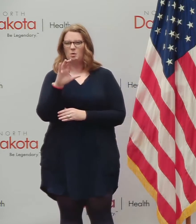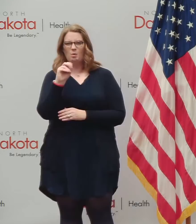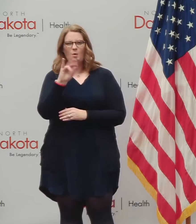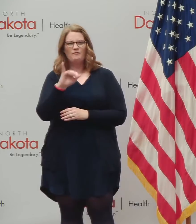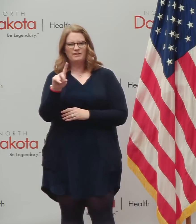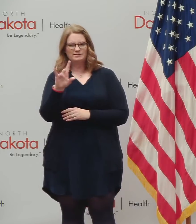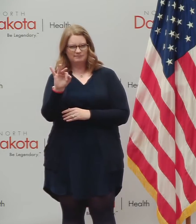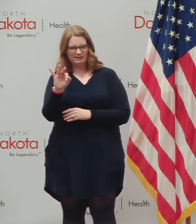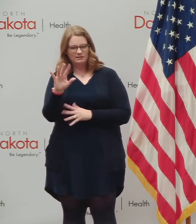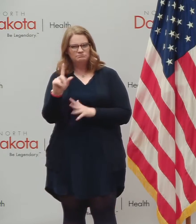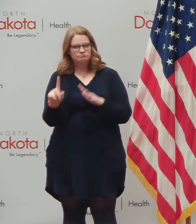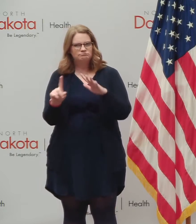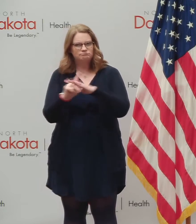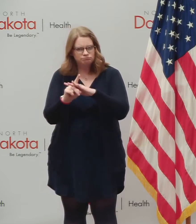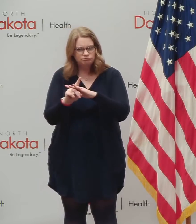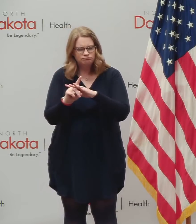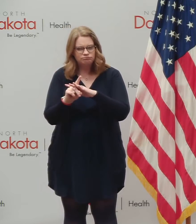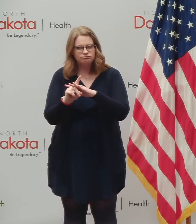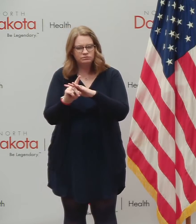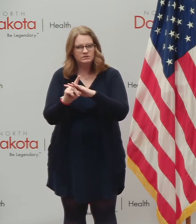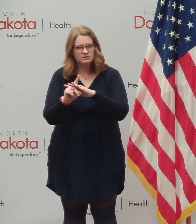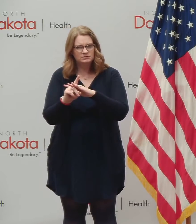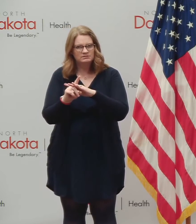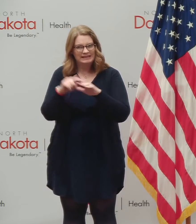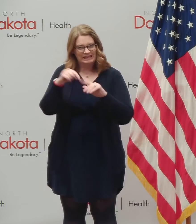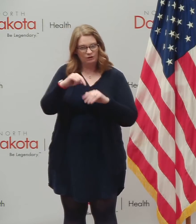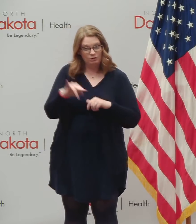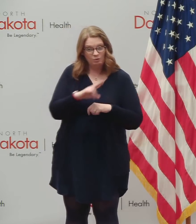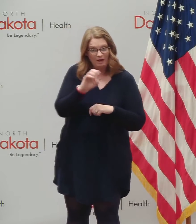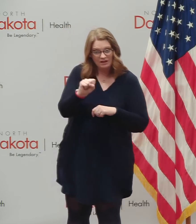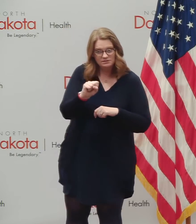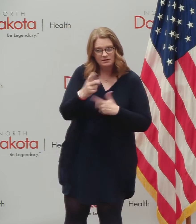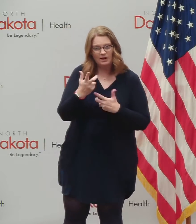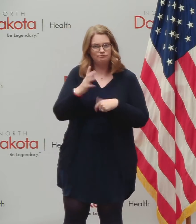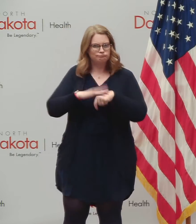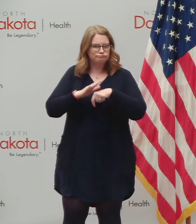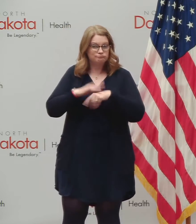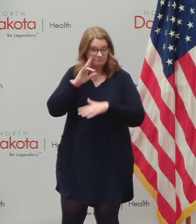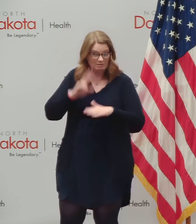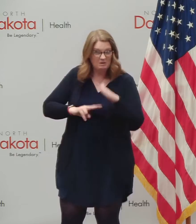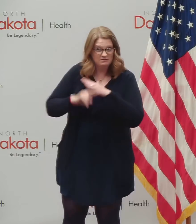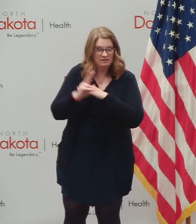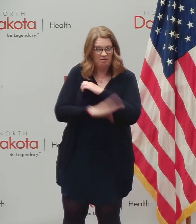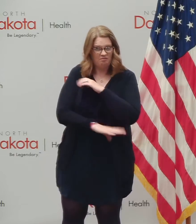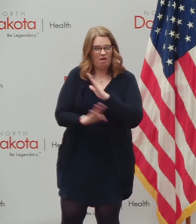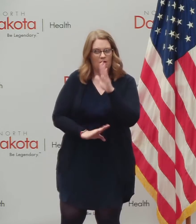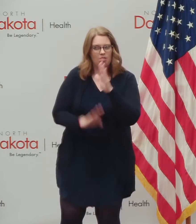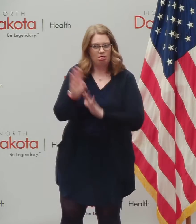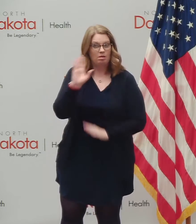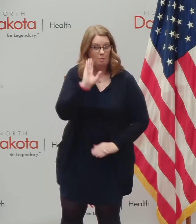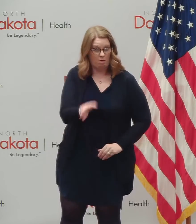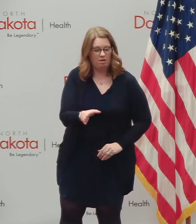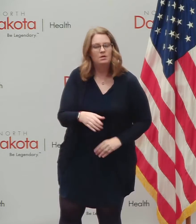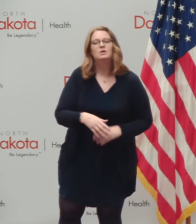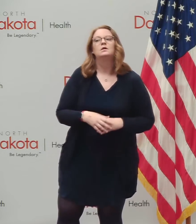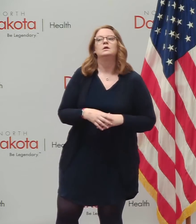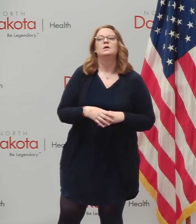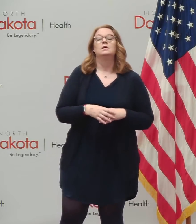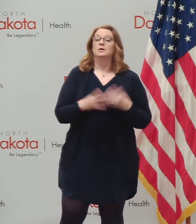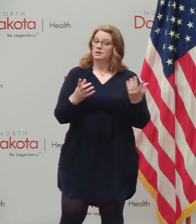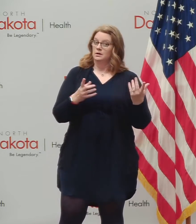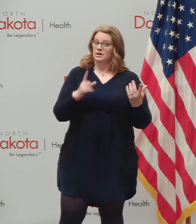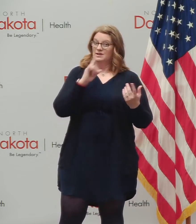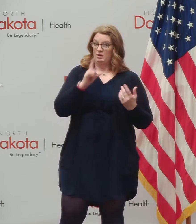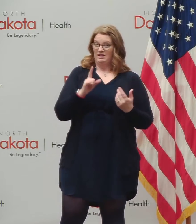COVID-19 appeared in the United States. And it has a historic precedence because